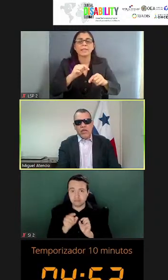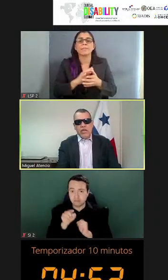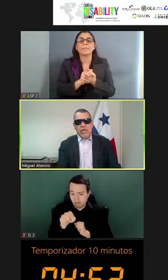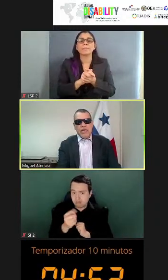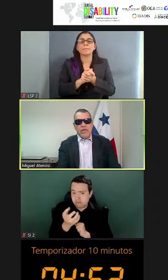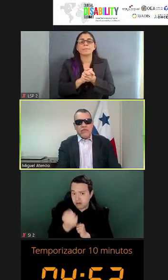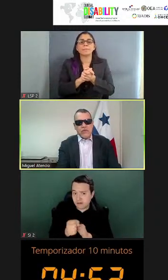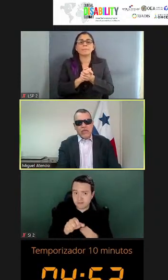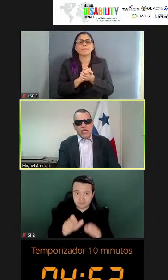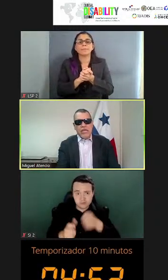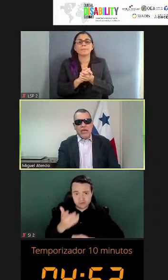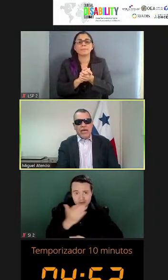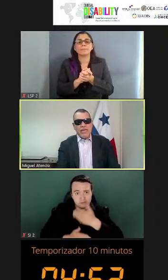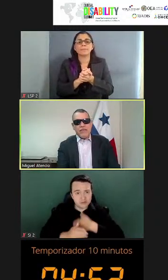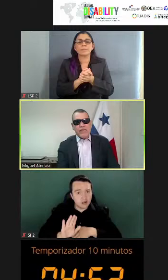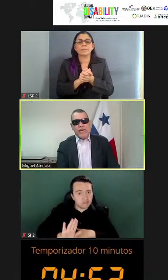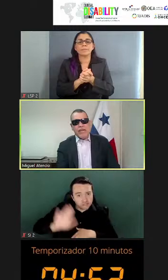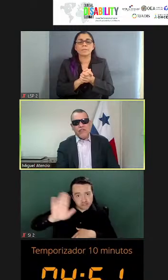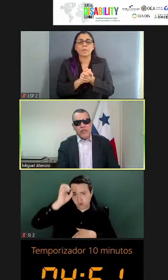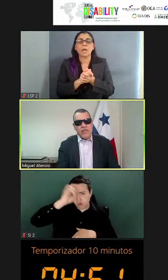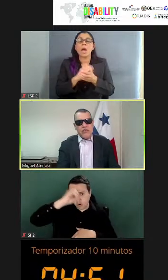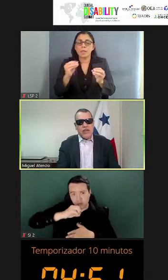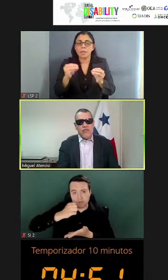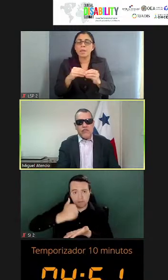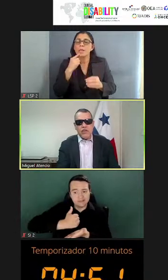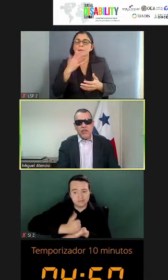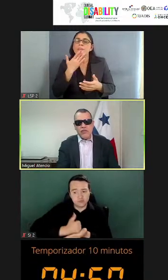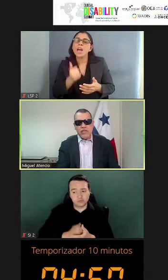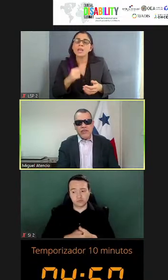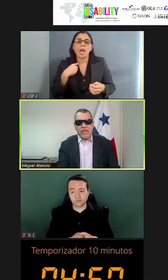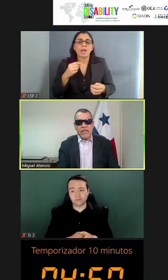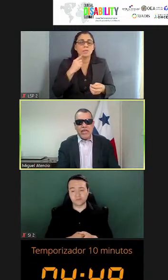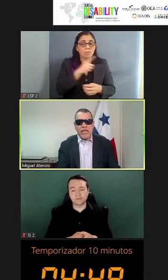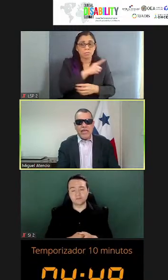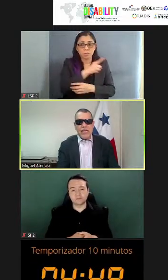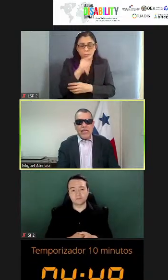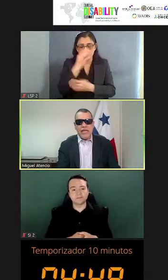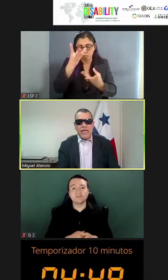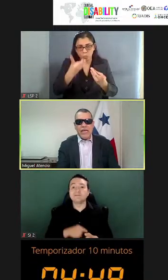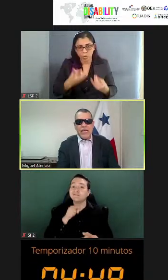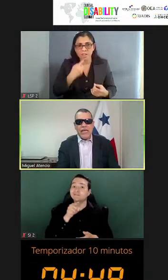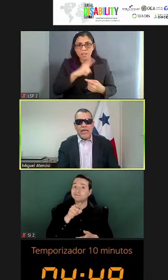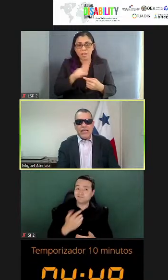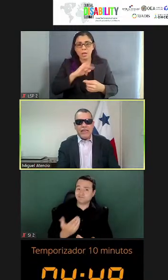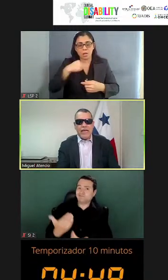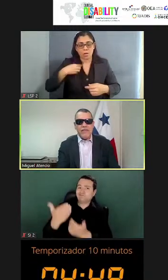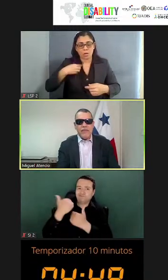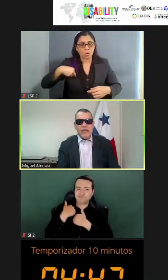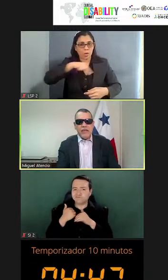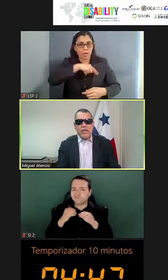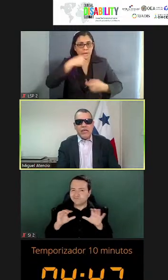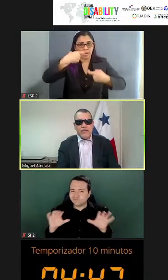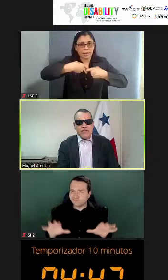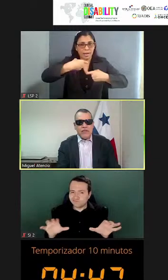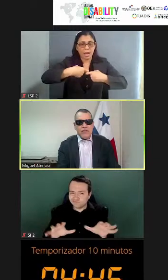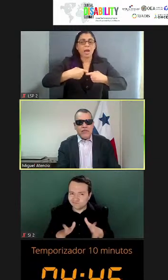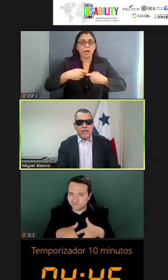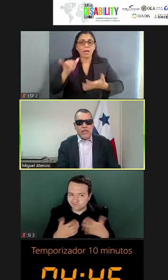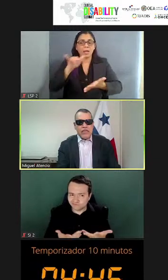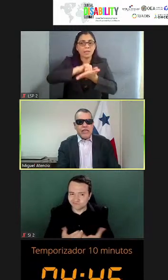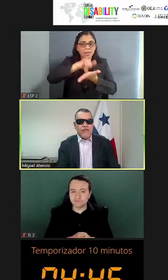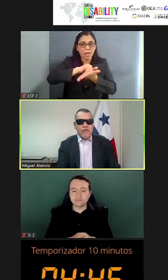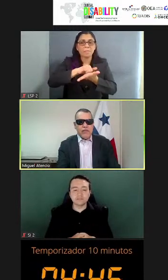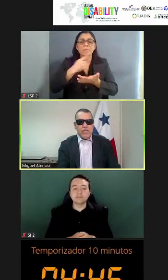participation of persons with disabilities we need to point out within the functions of our secretariat